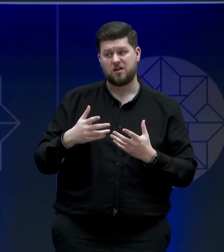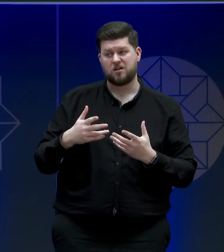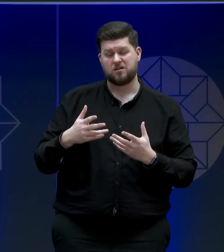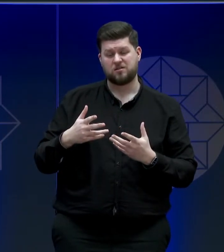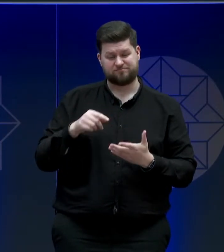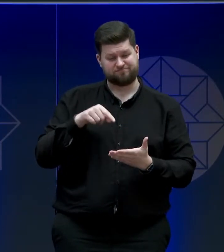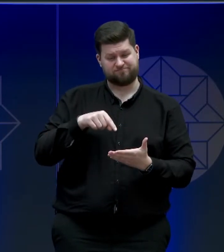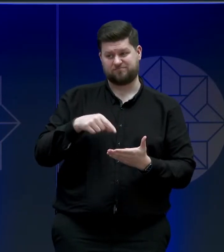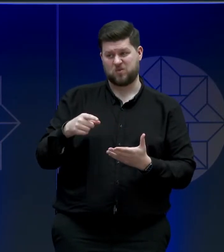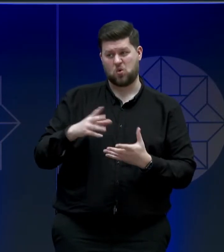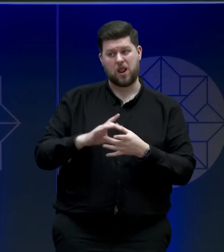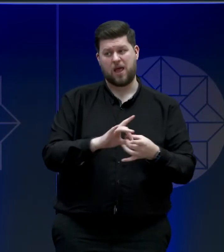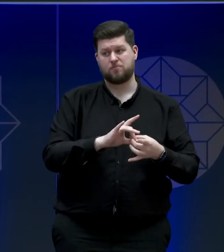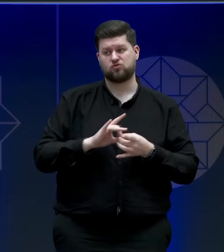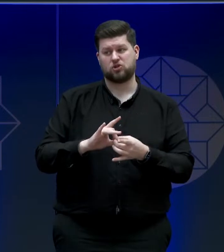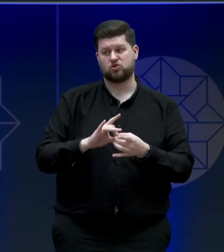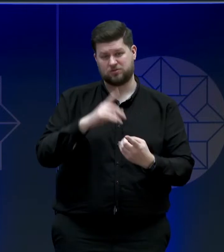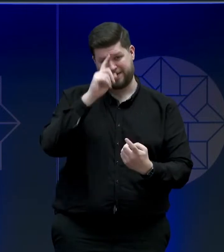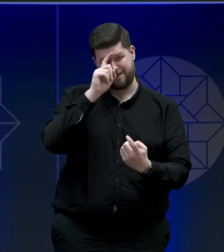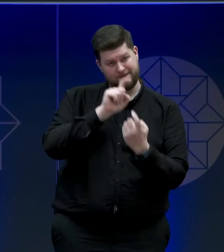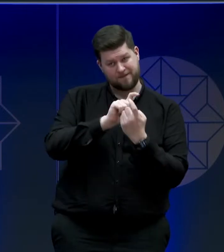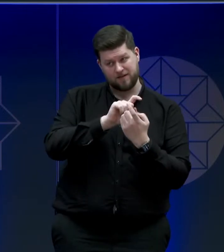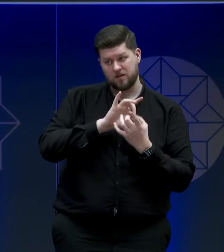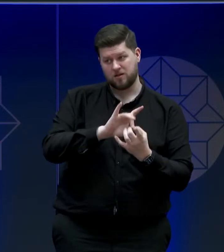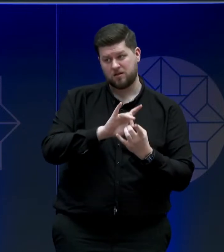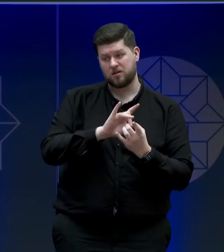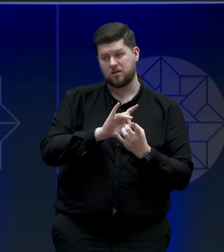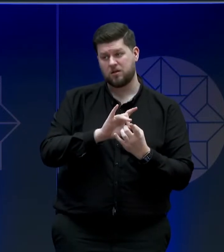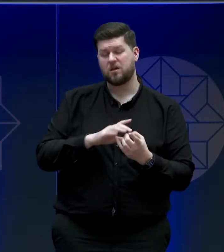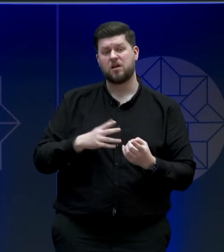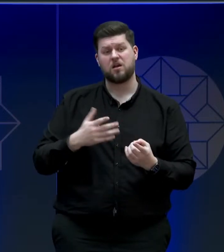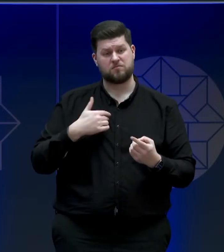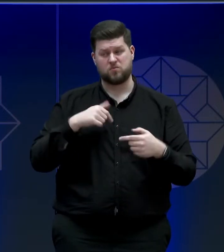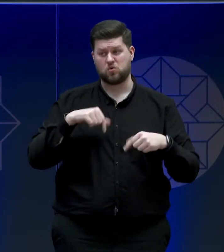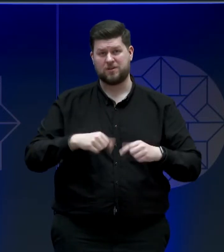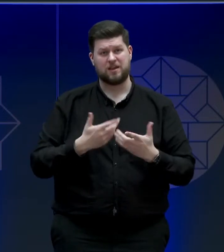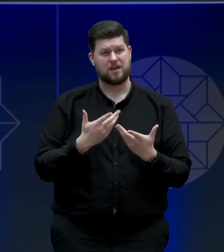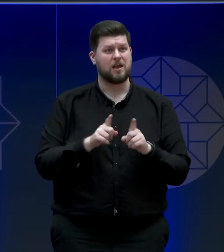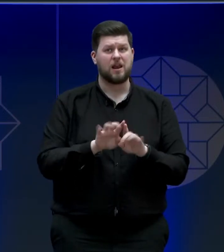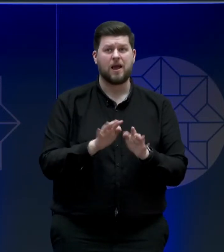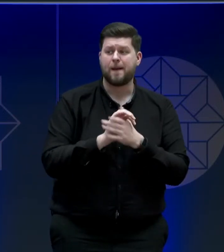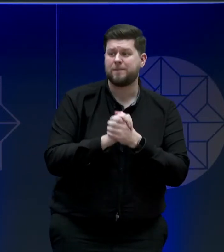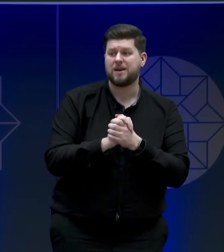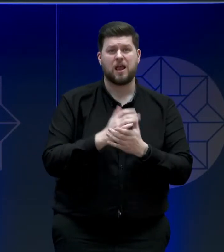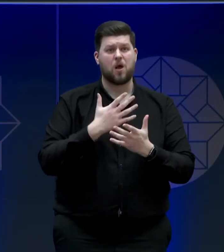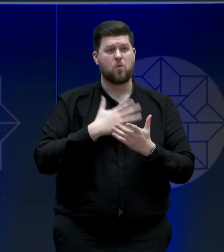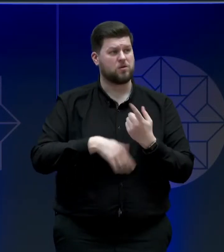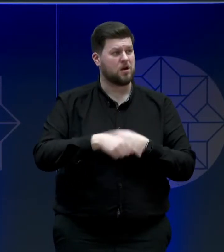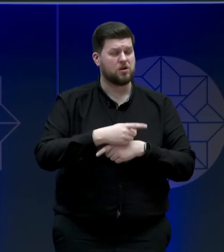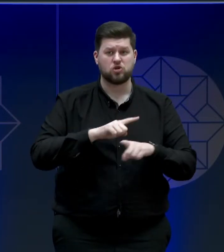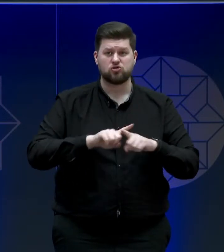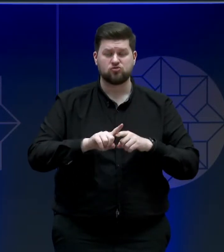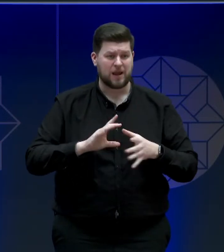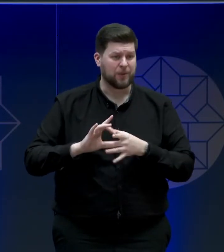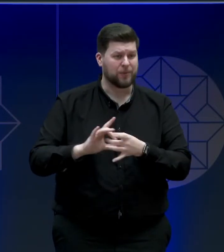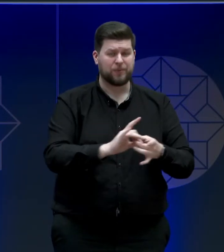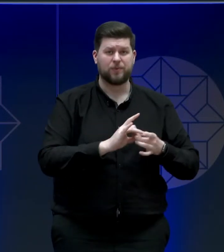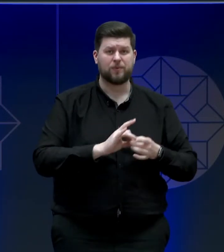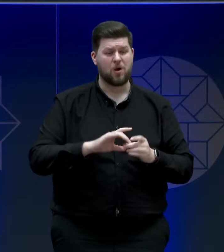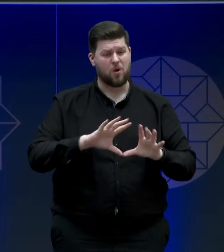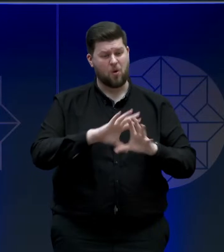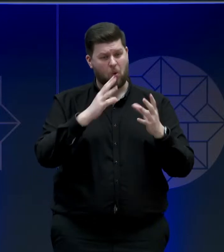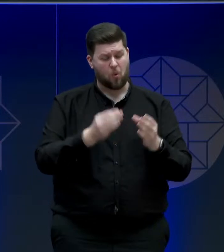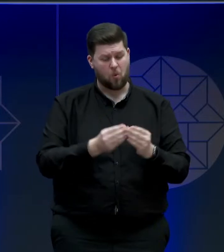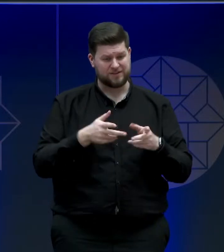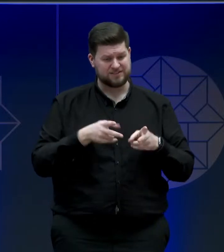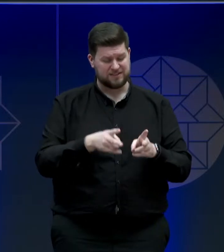that collaboration. I've made a plea today for whole system thinking. We've got to get away from compartmentalised thinking.